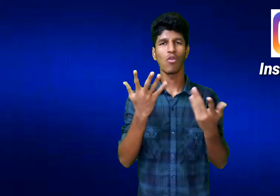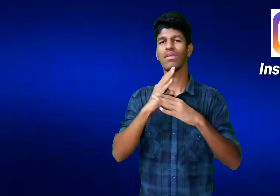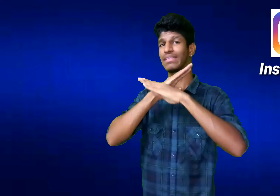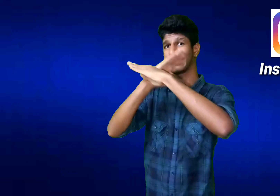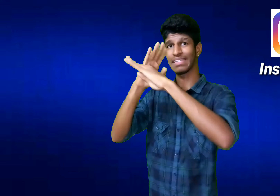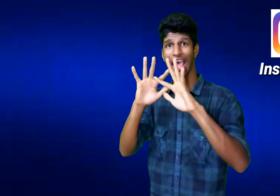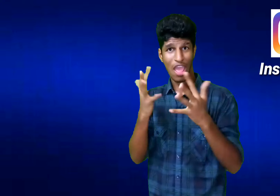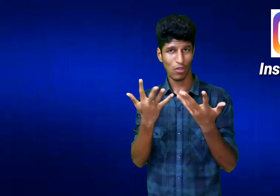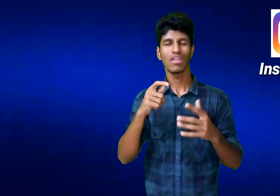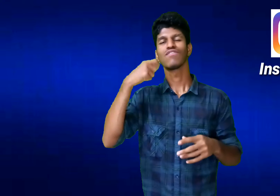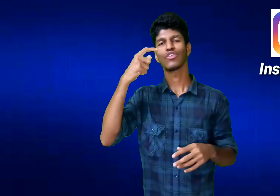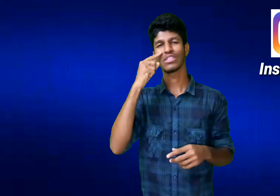as you fade